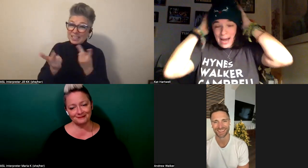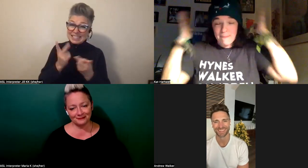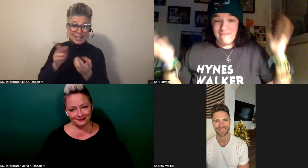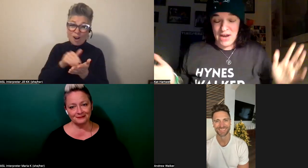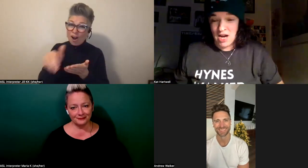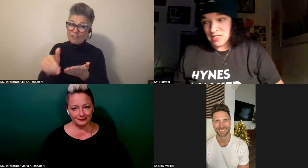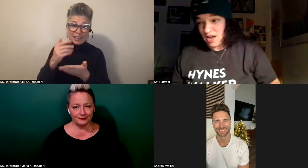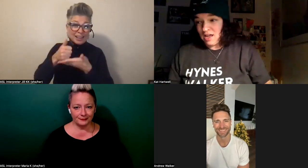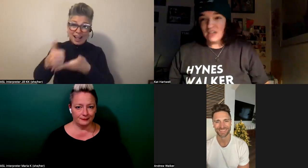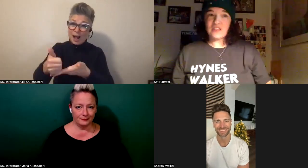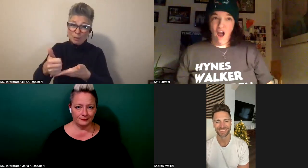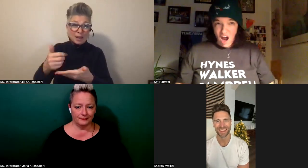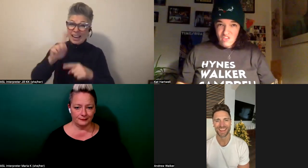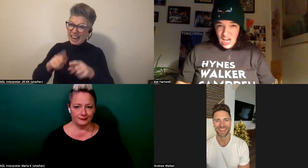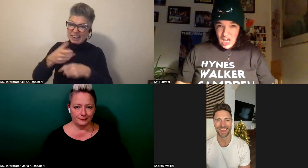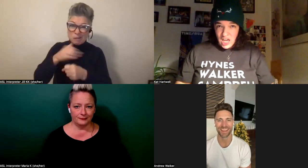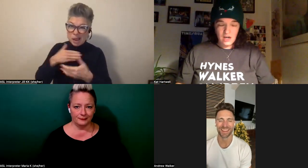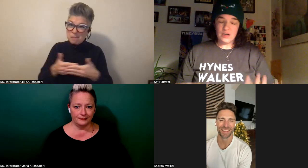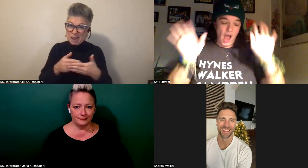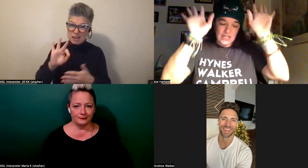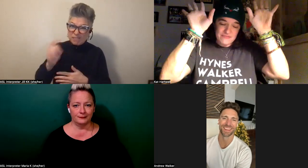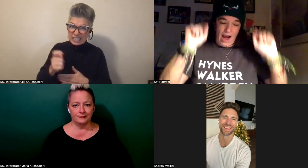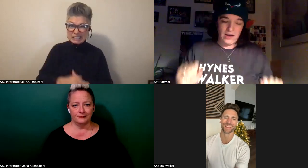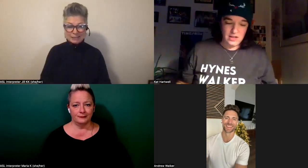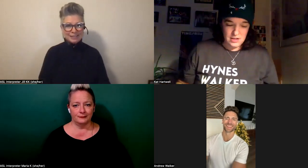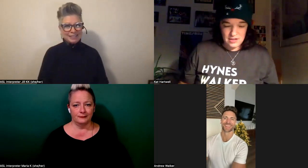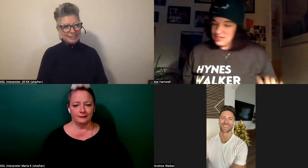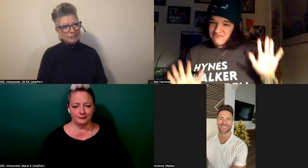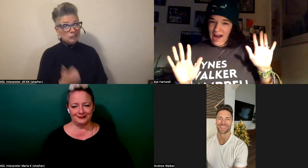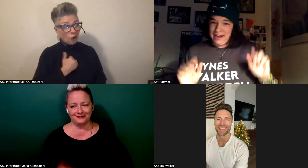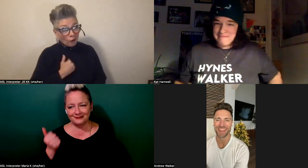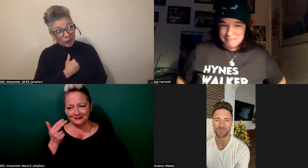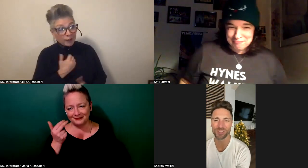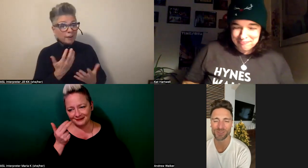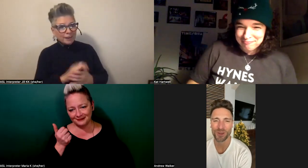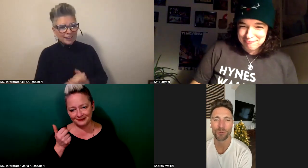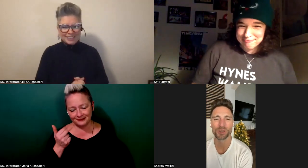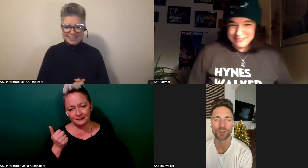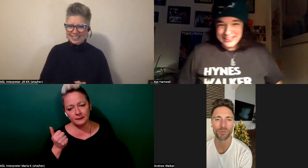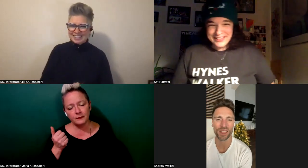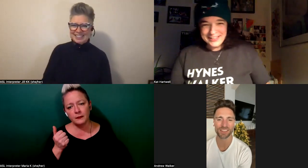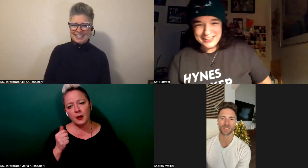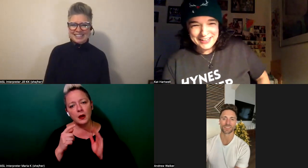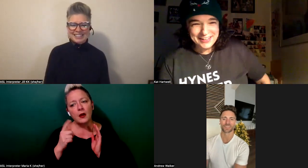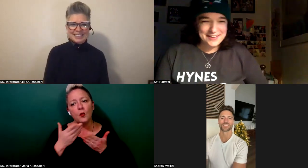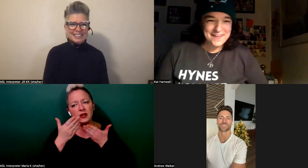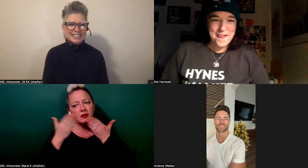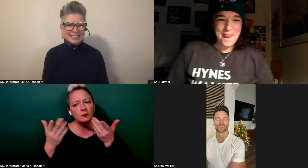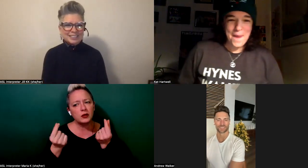get my baby back. Sorry. No, it's fine. And what did you do for